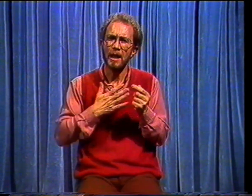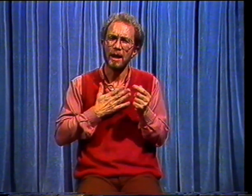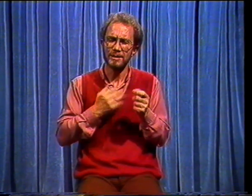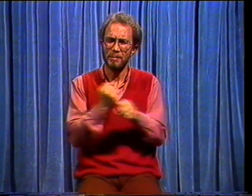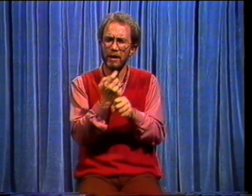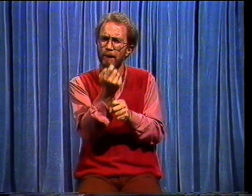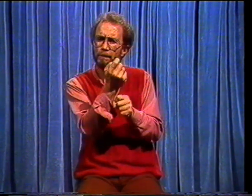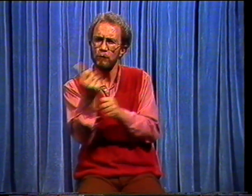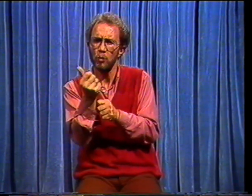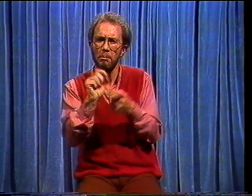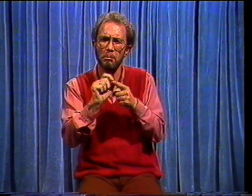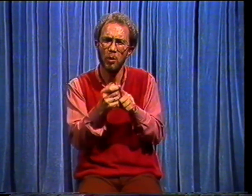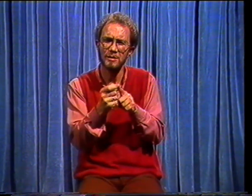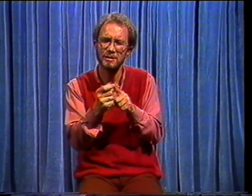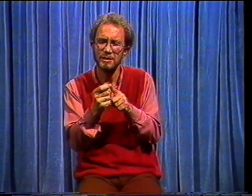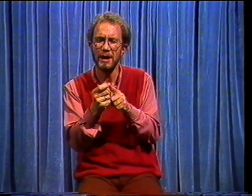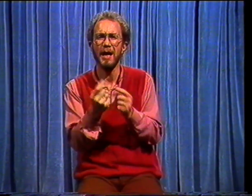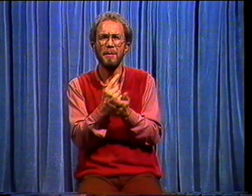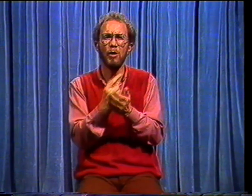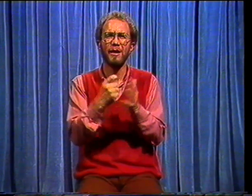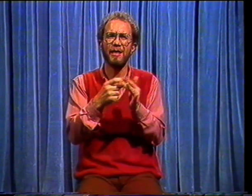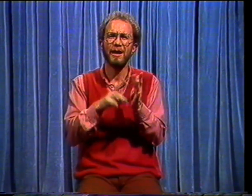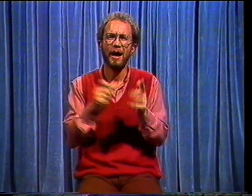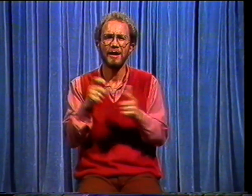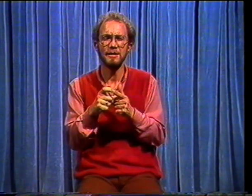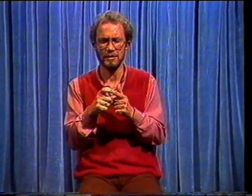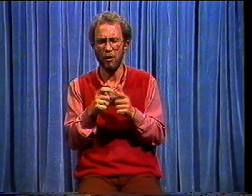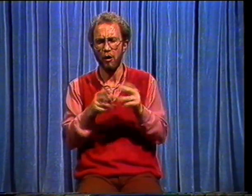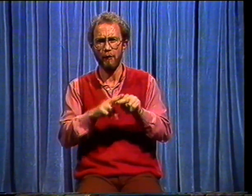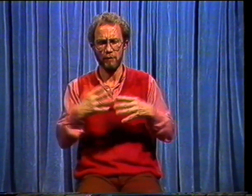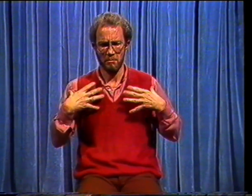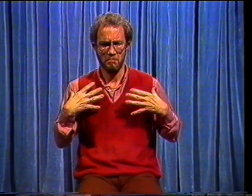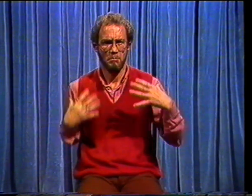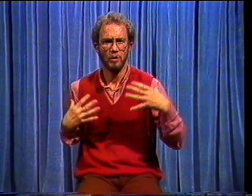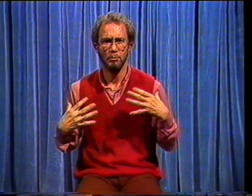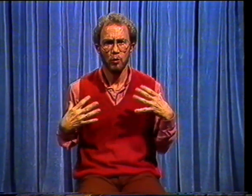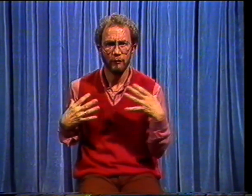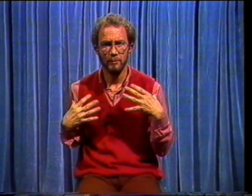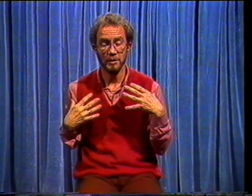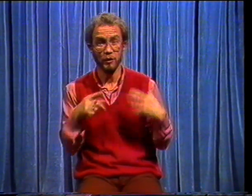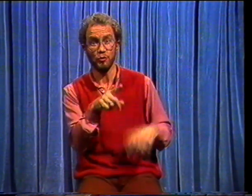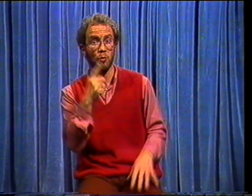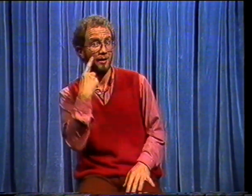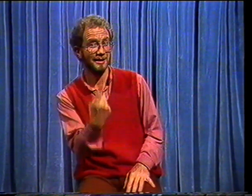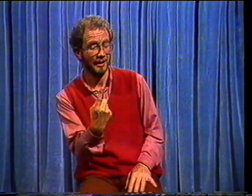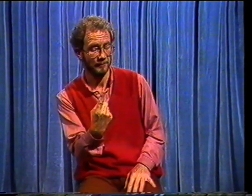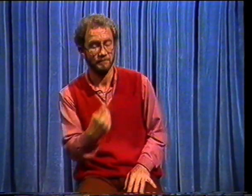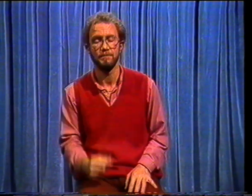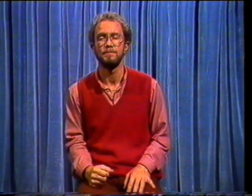I'd just like to make a few points about the kind of body movement that you'll see.